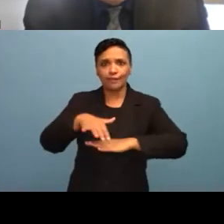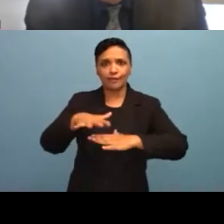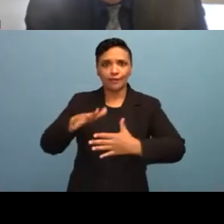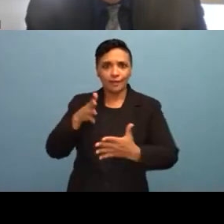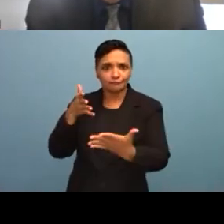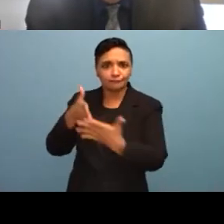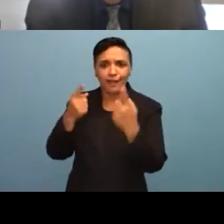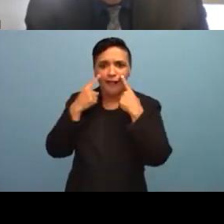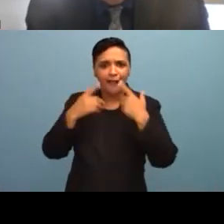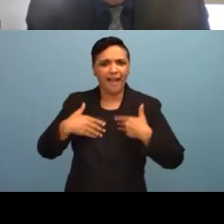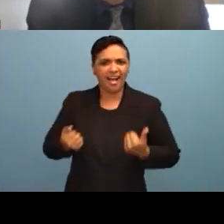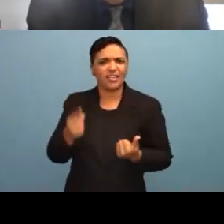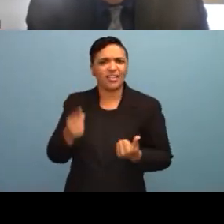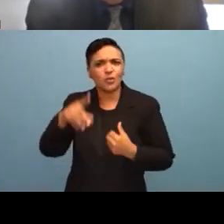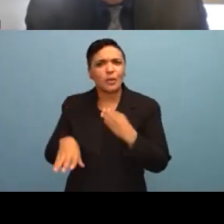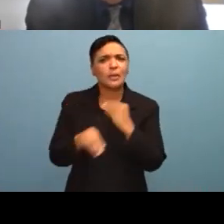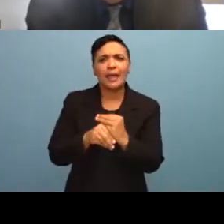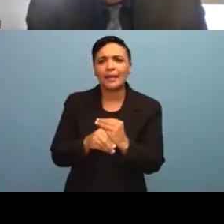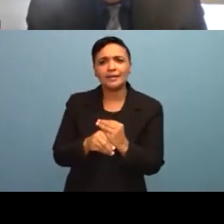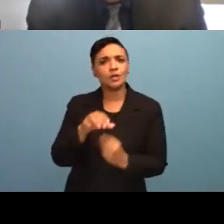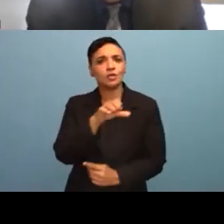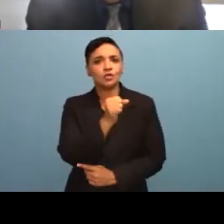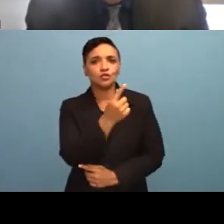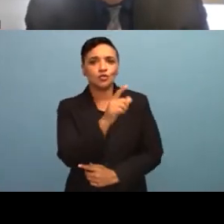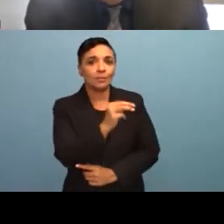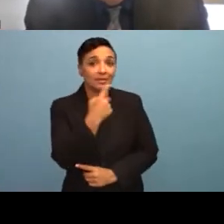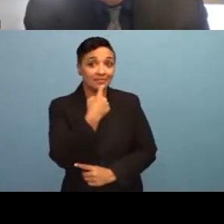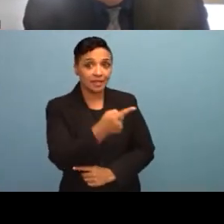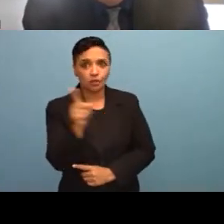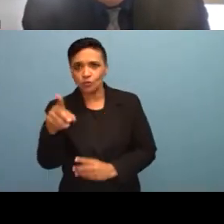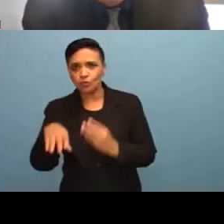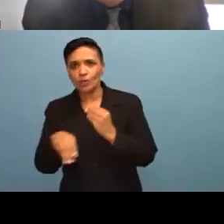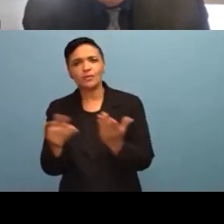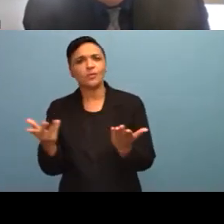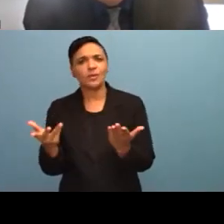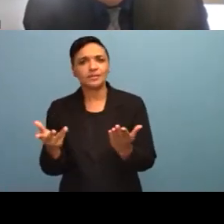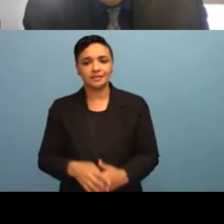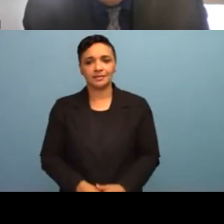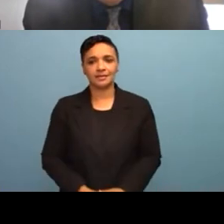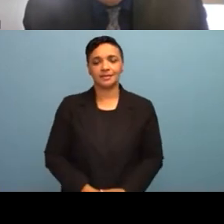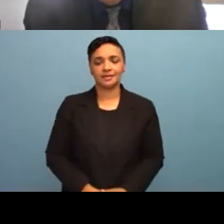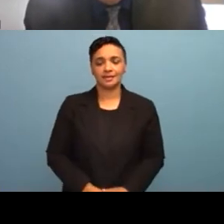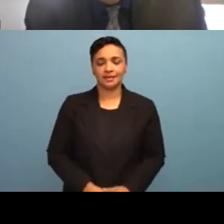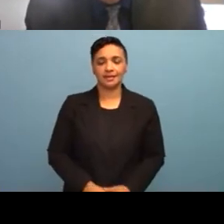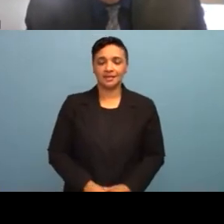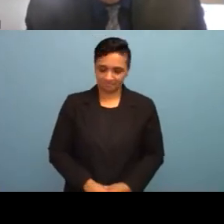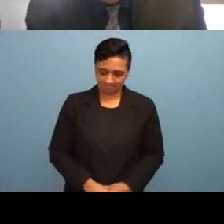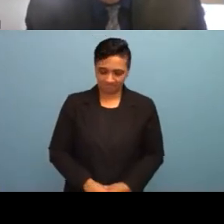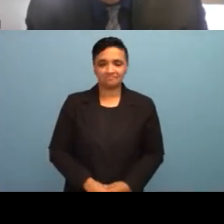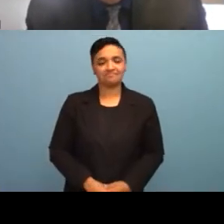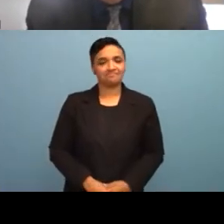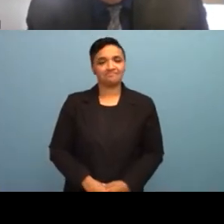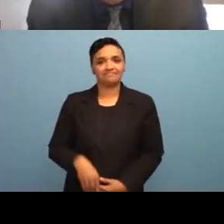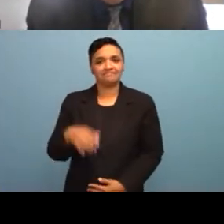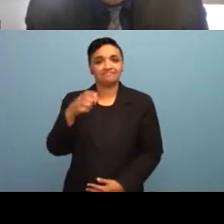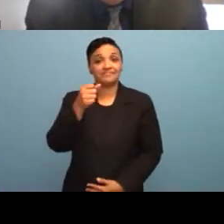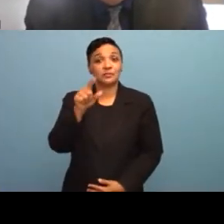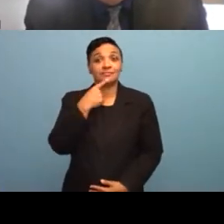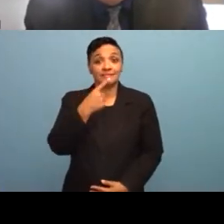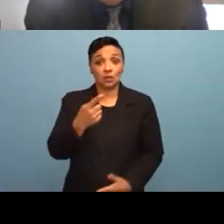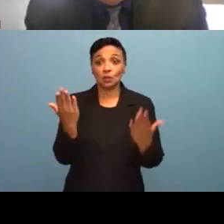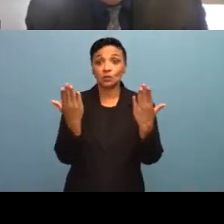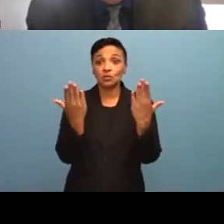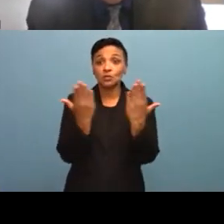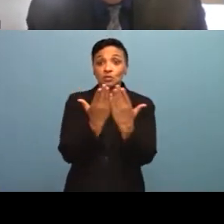anything you'd add to what Salome was saying earlier? Yeah, I mean, like Salome said, it gives you access